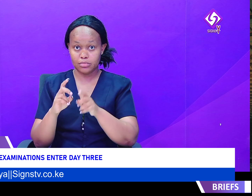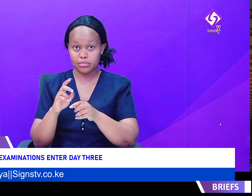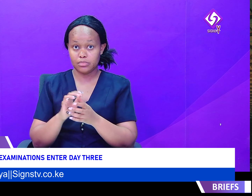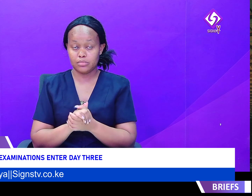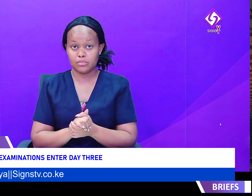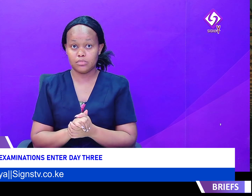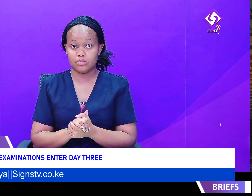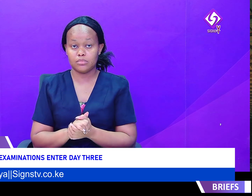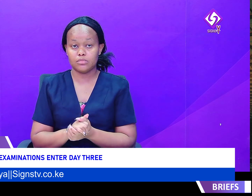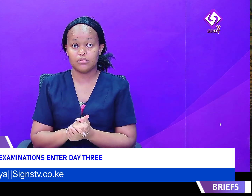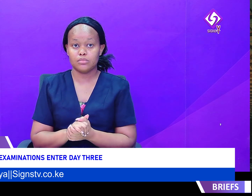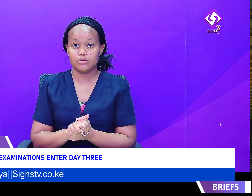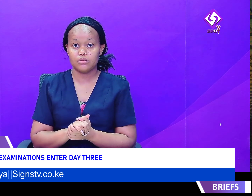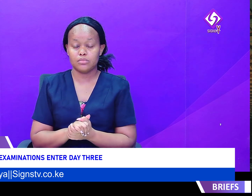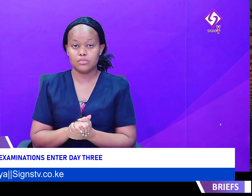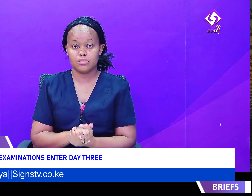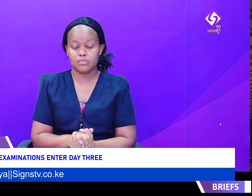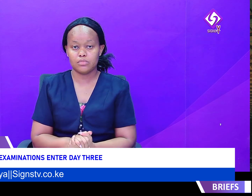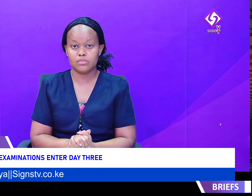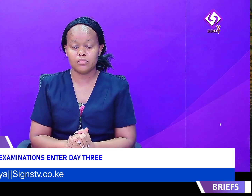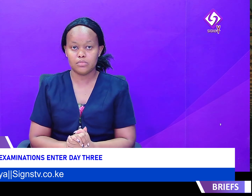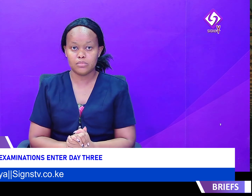support throughout the examination period.